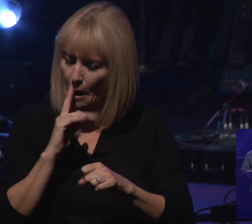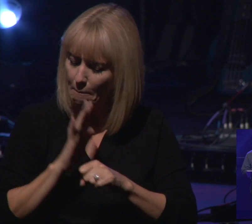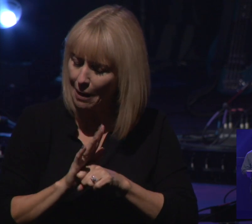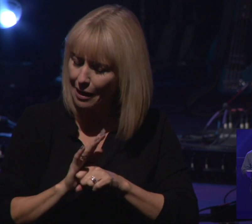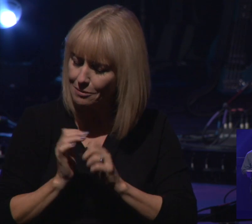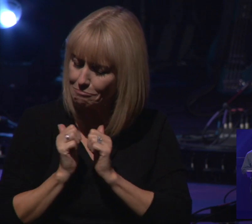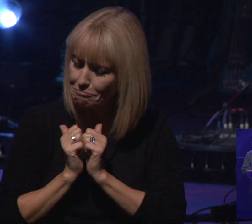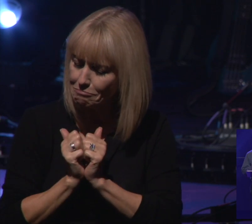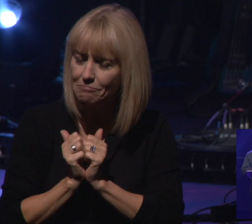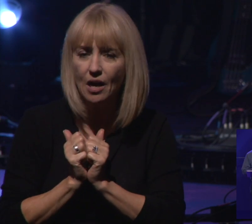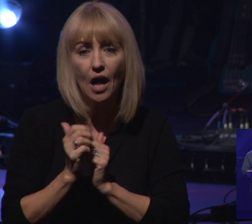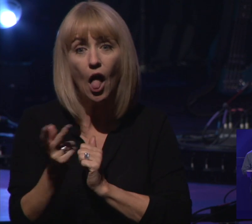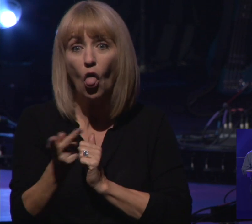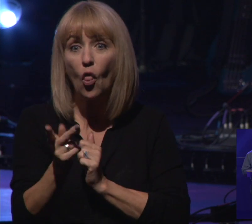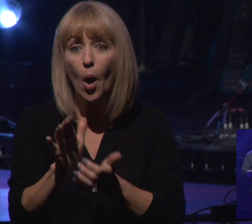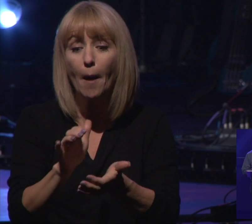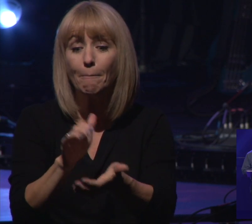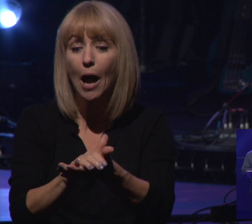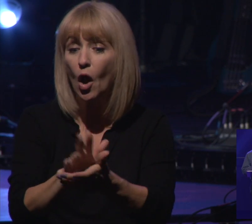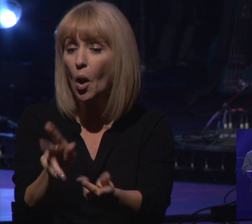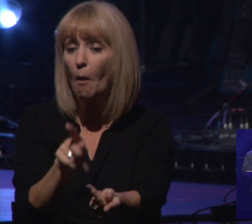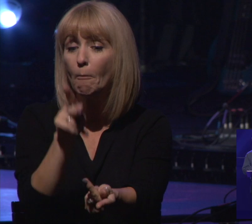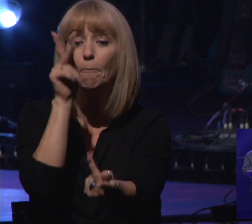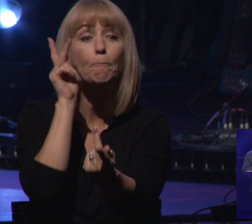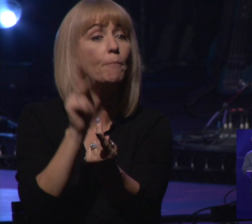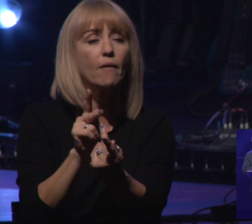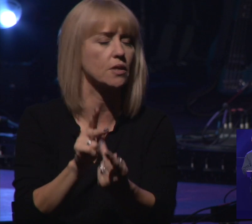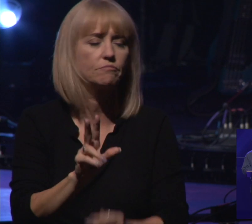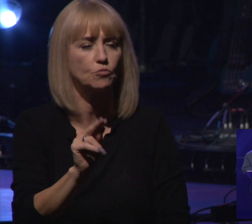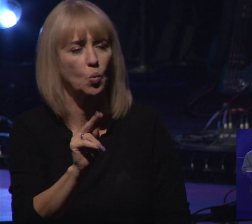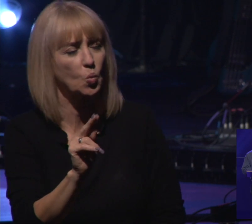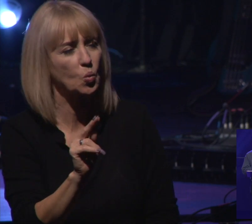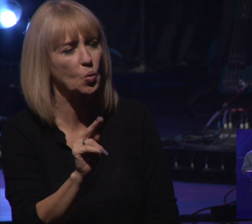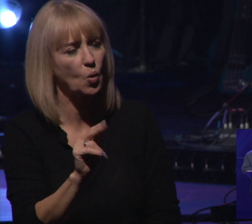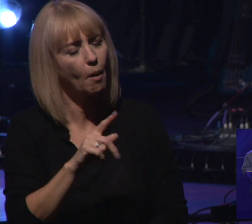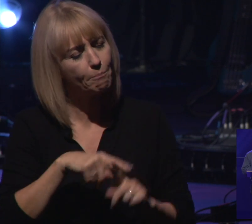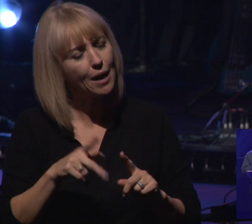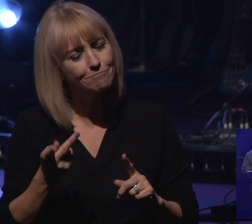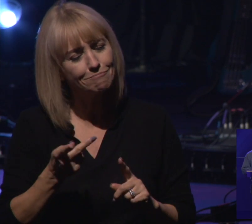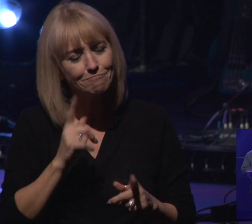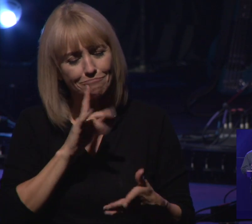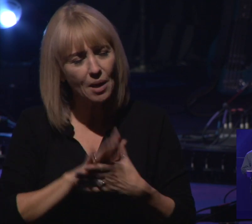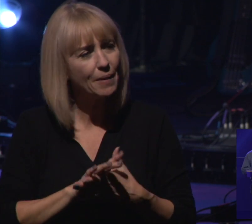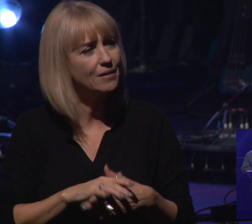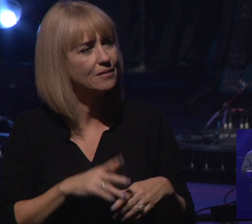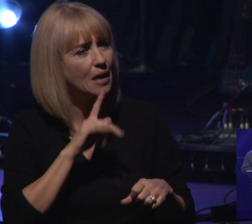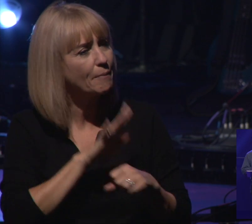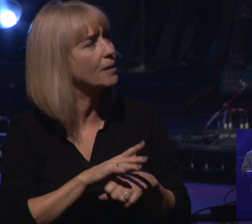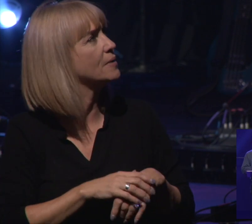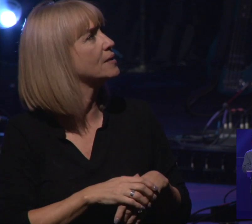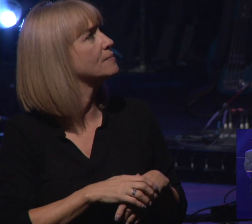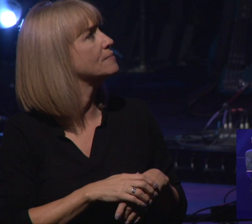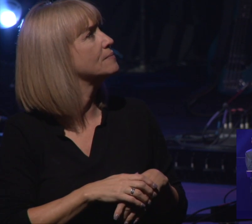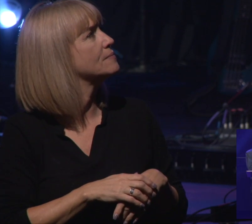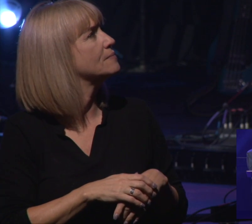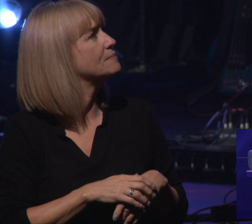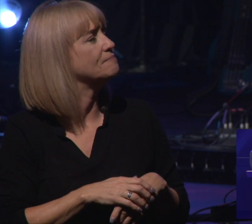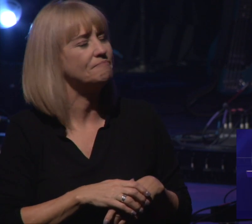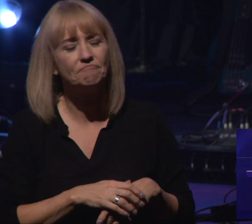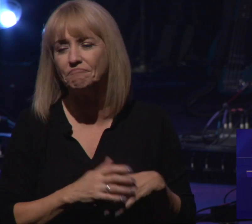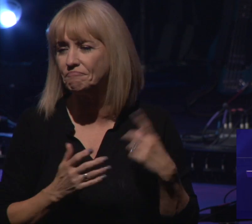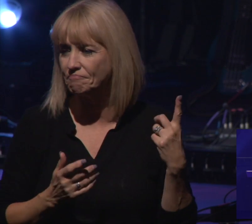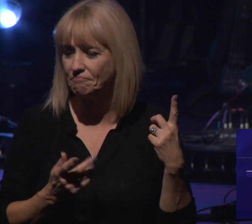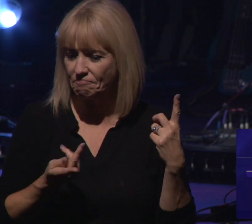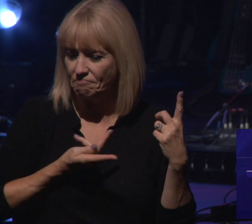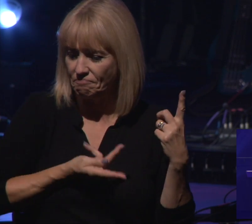committed. And he stuck by that commitment. And I can say their marriage wasn't perfect, but he stuck by his commitment. And the one thing that helped